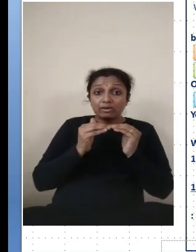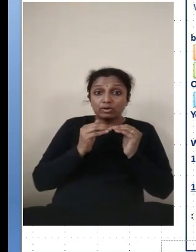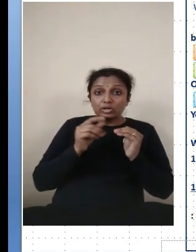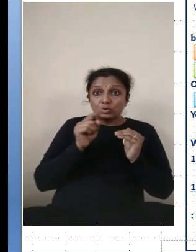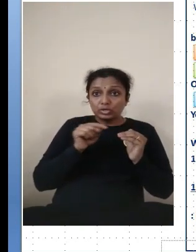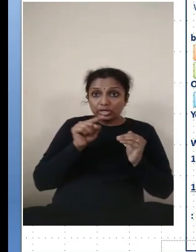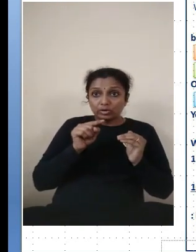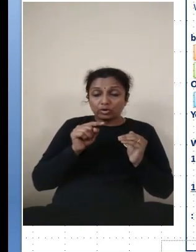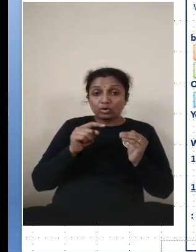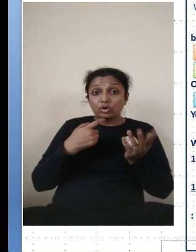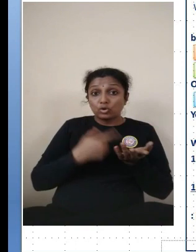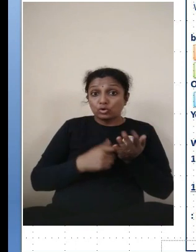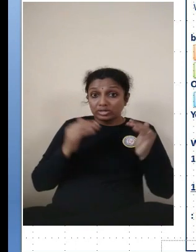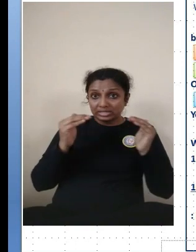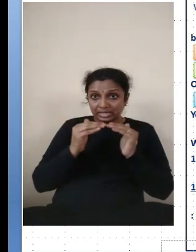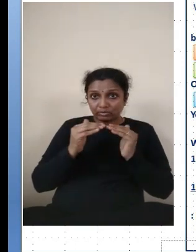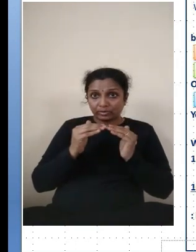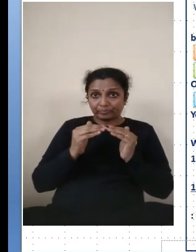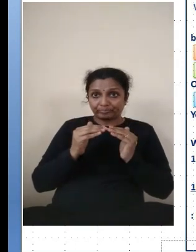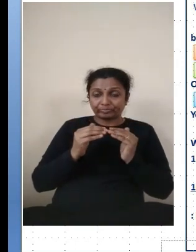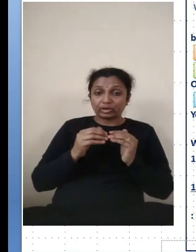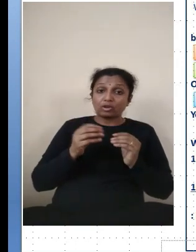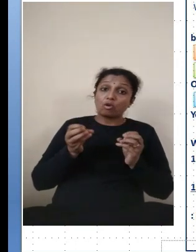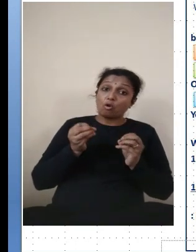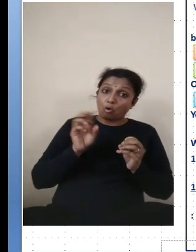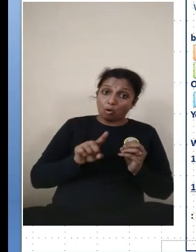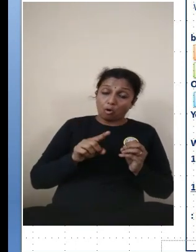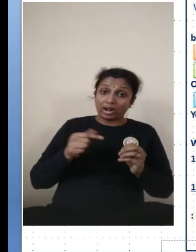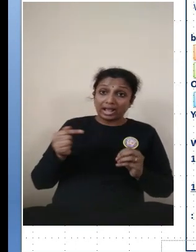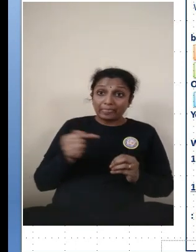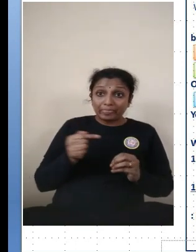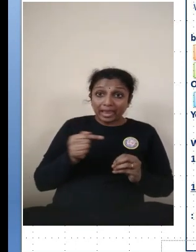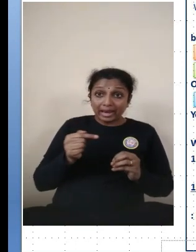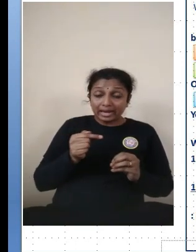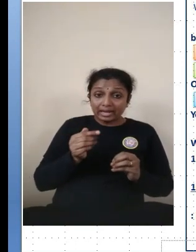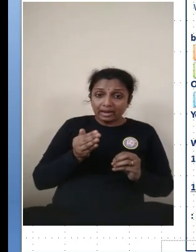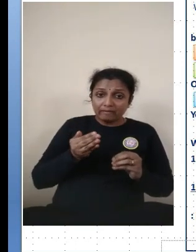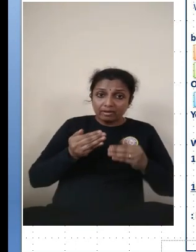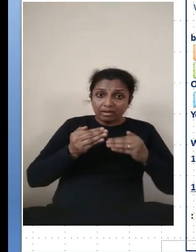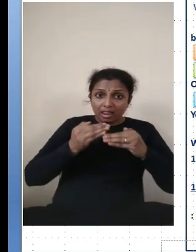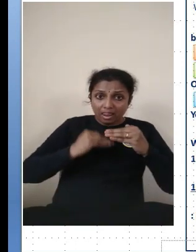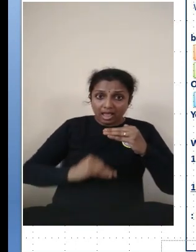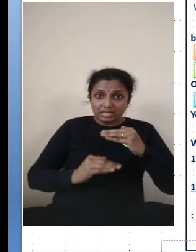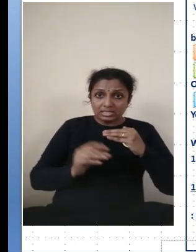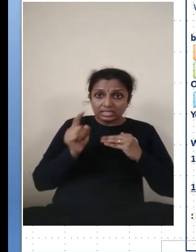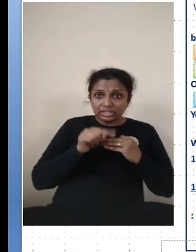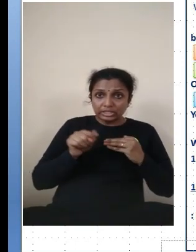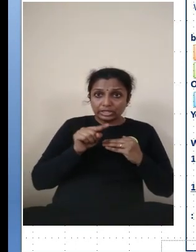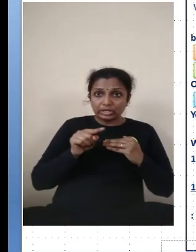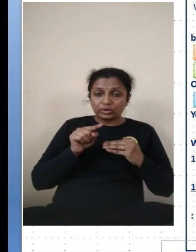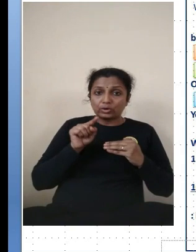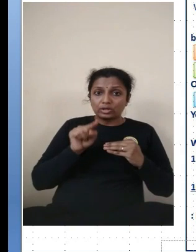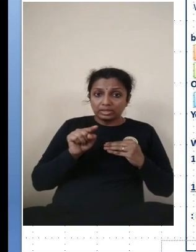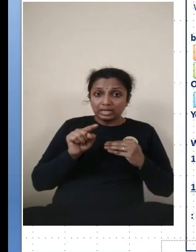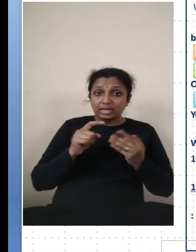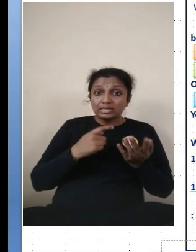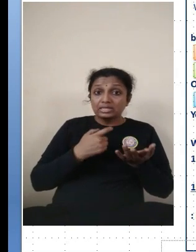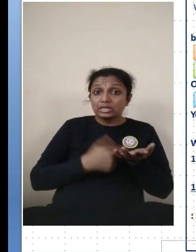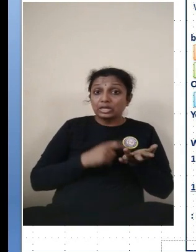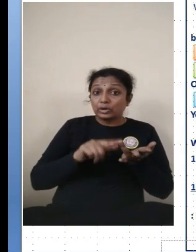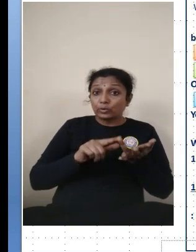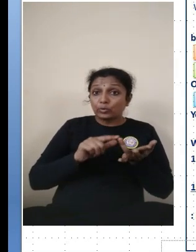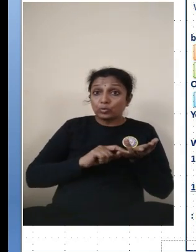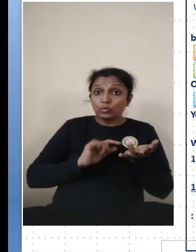equal, and it may be a negative value, in which case the roots are not real, or they are called they